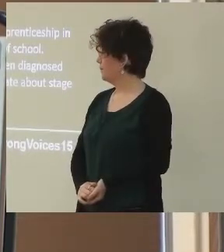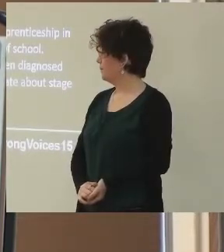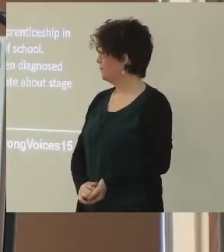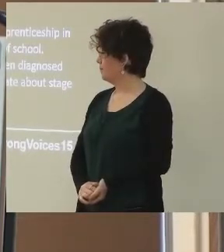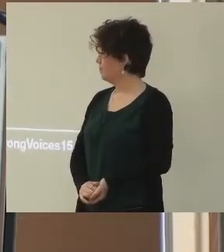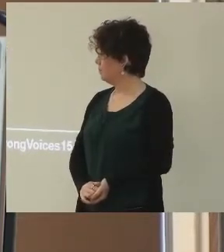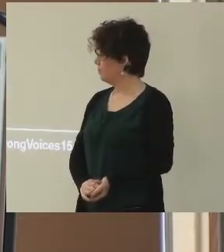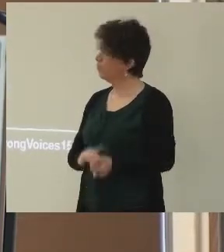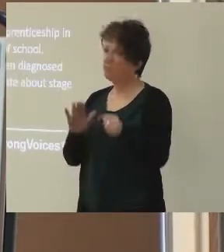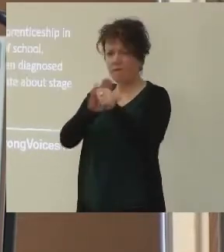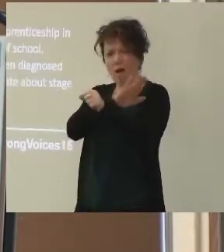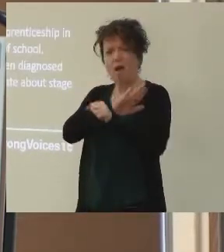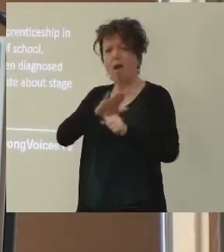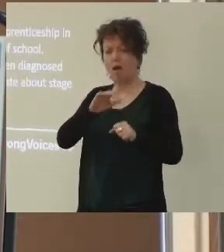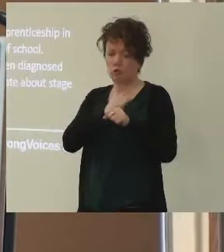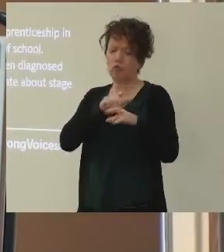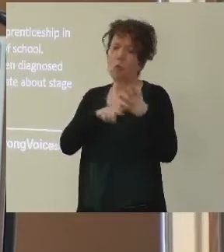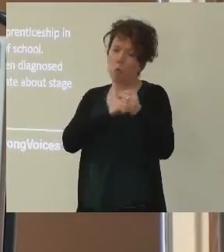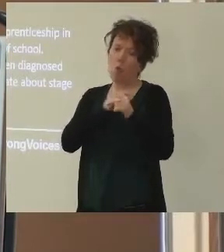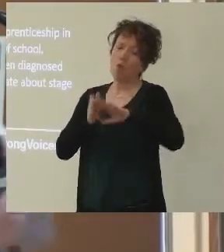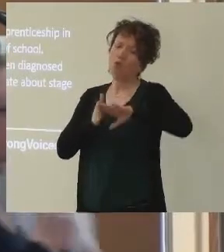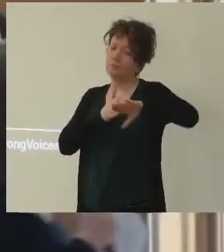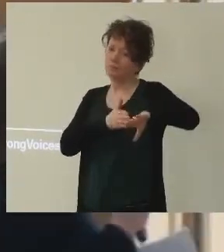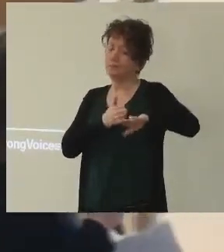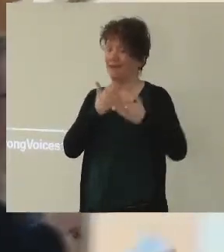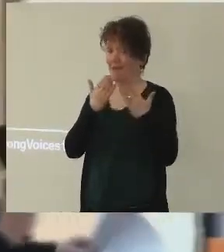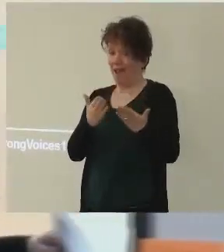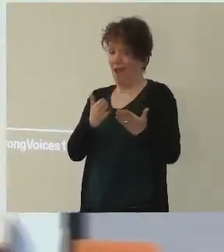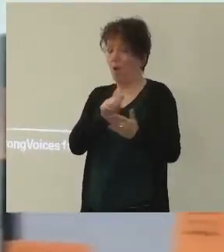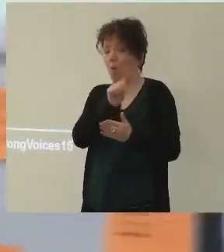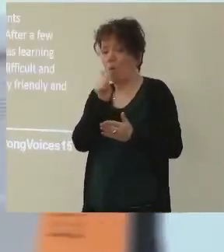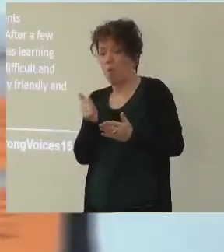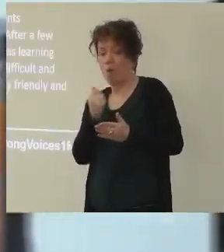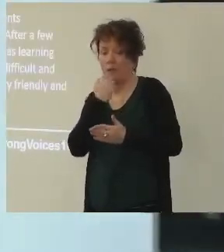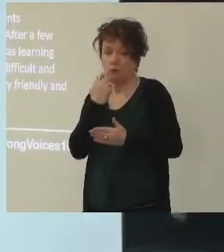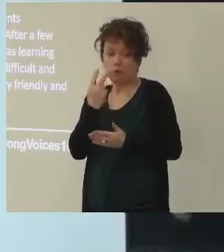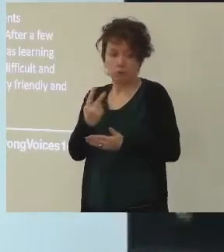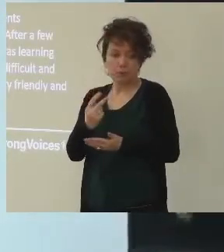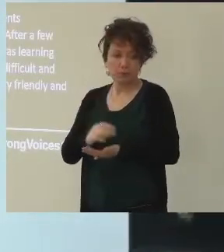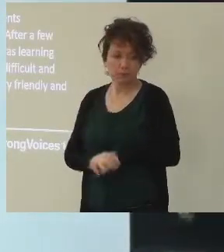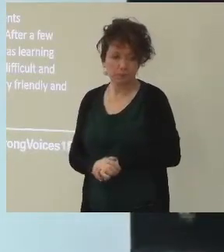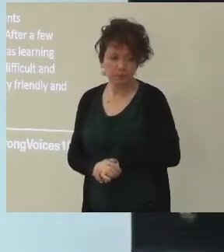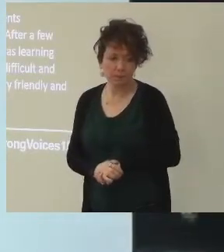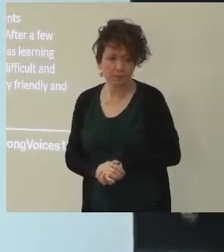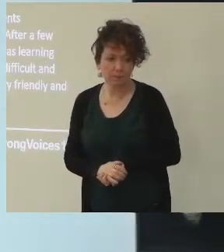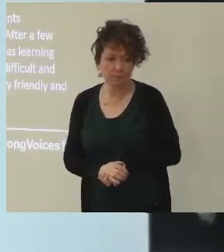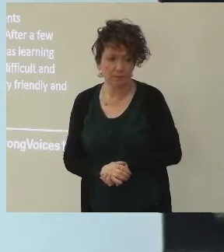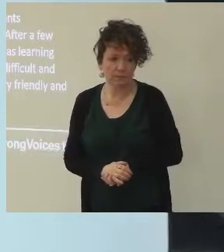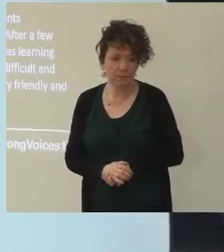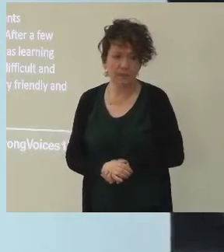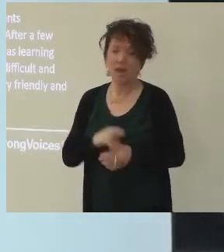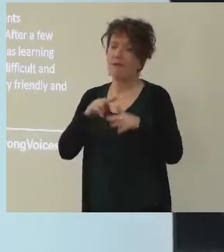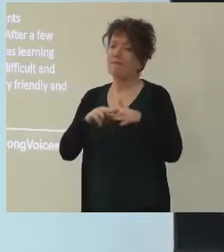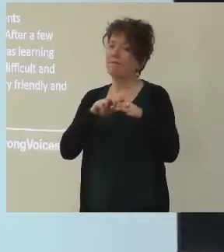I think that's everything on George. So we'll move on to case study number 2, which is Farheen.